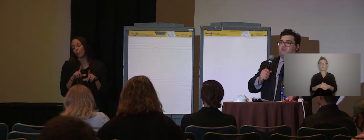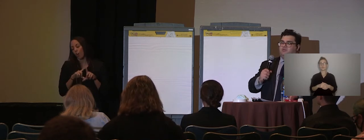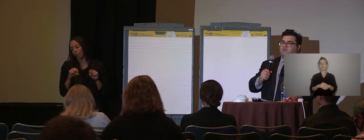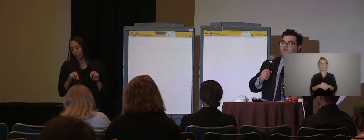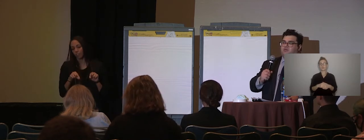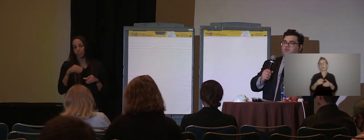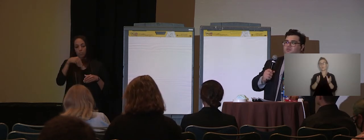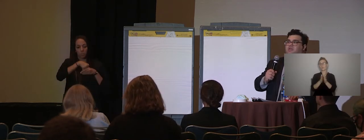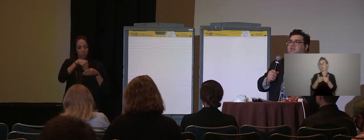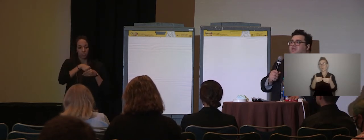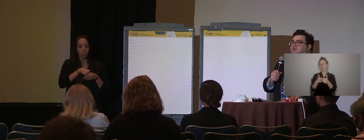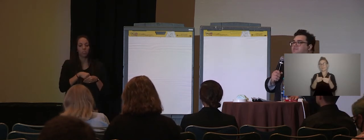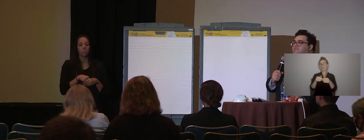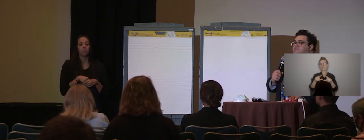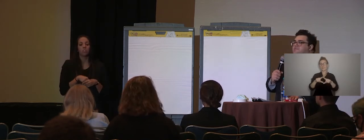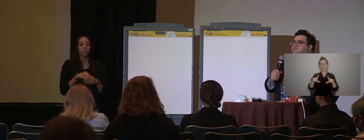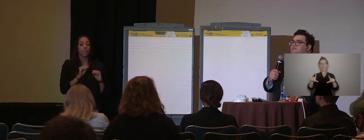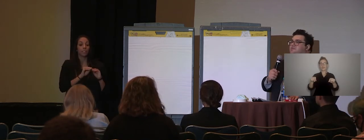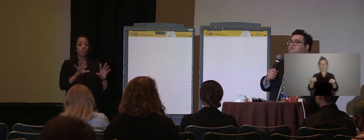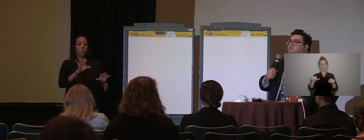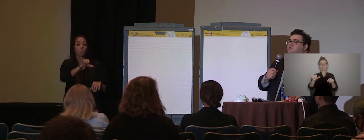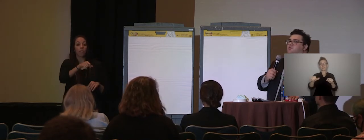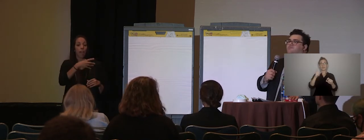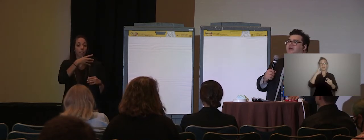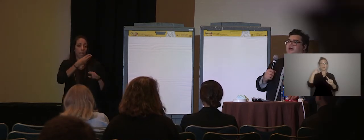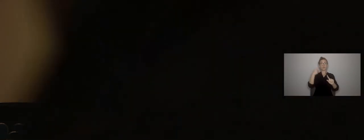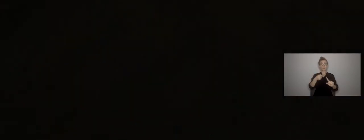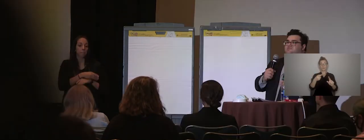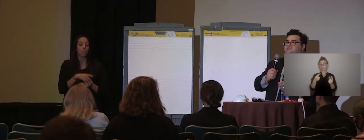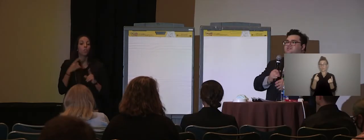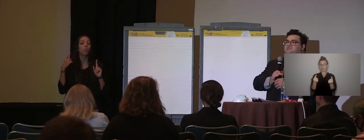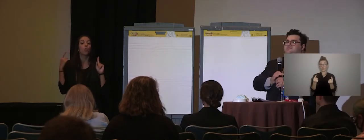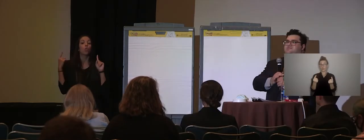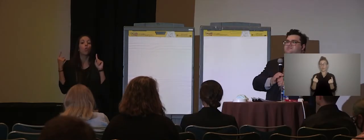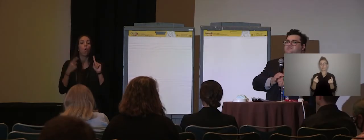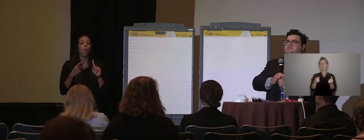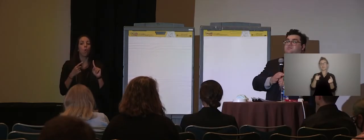Miami. And the goal of that is